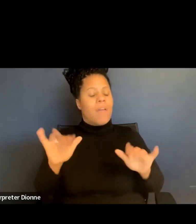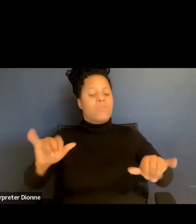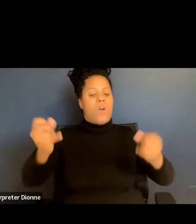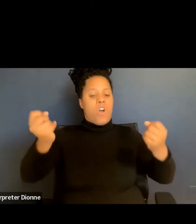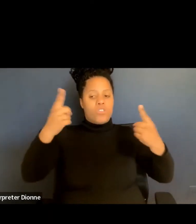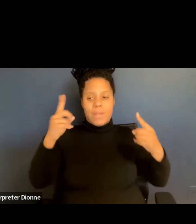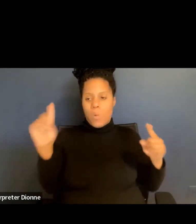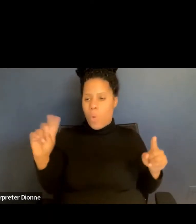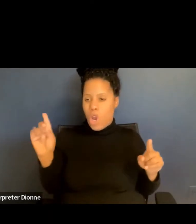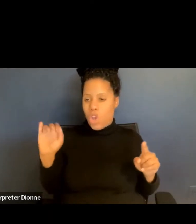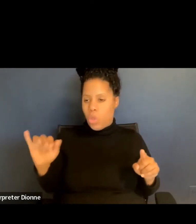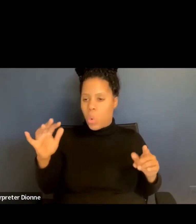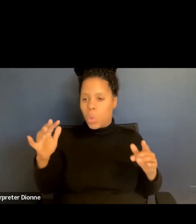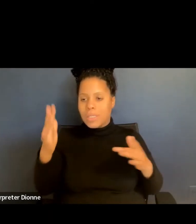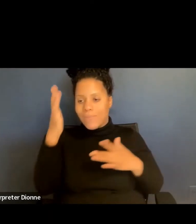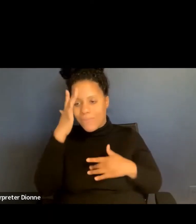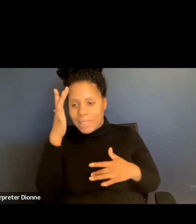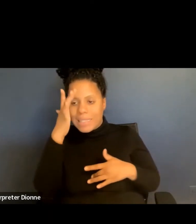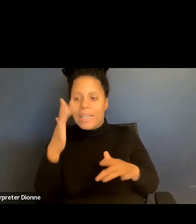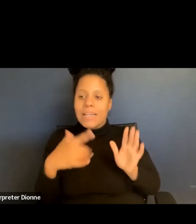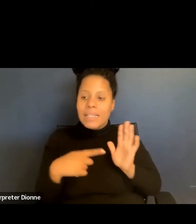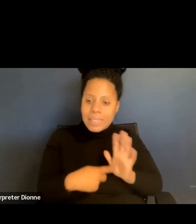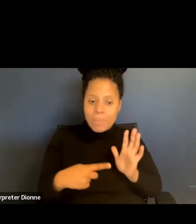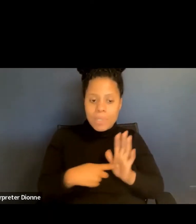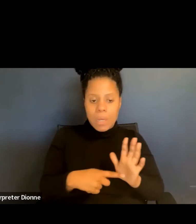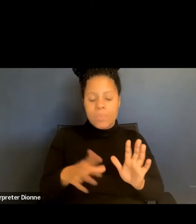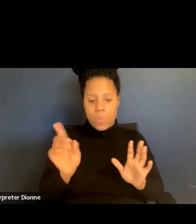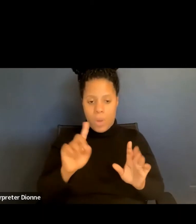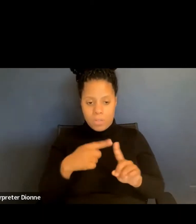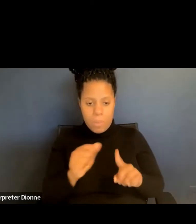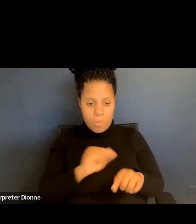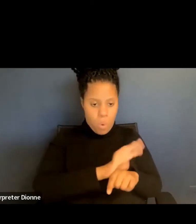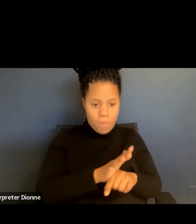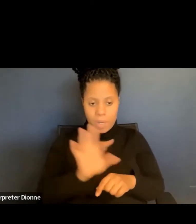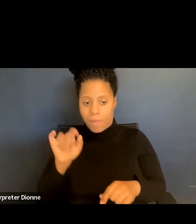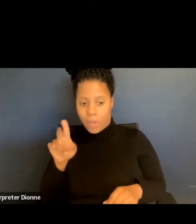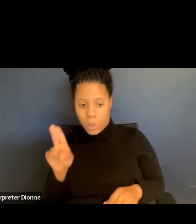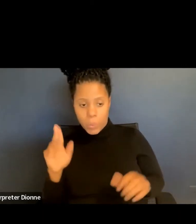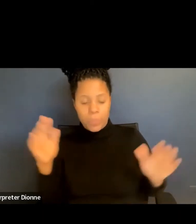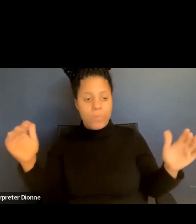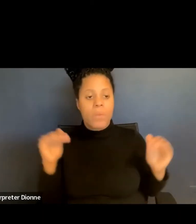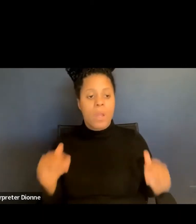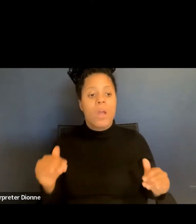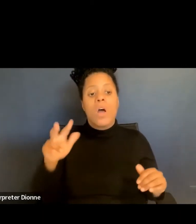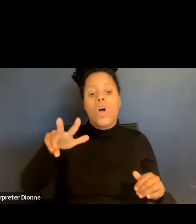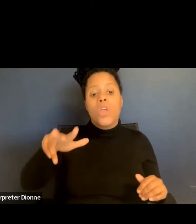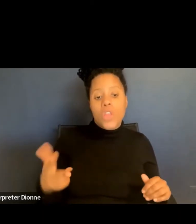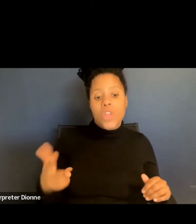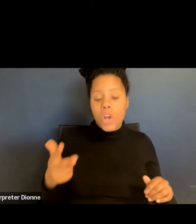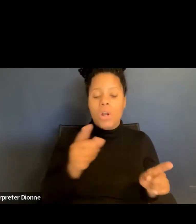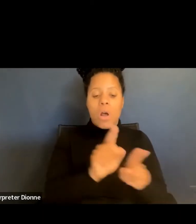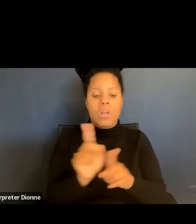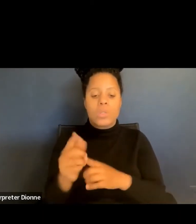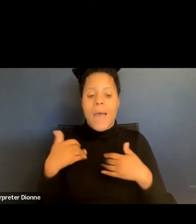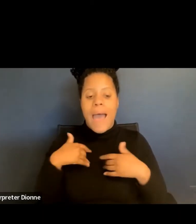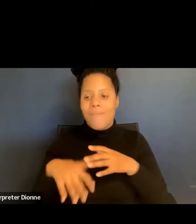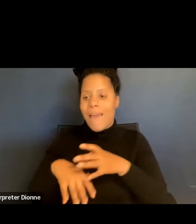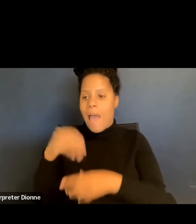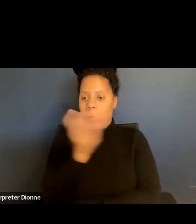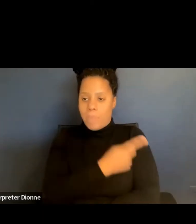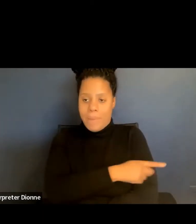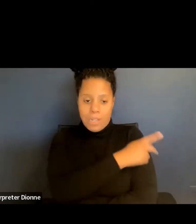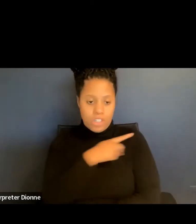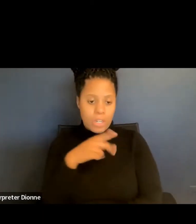And then thirdly, therapeutics for the treatment of outpatient treatment, of mild